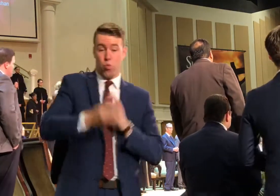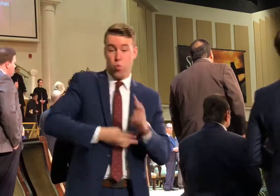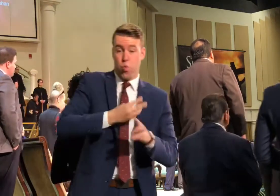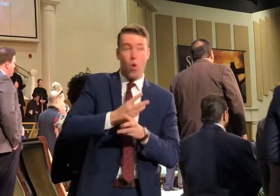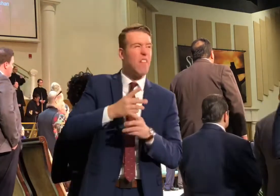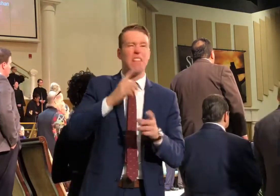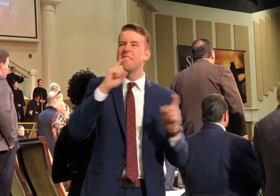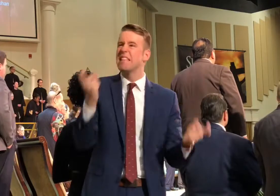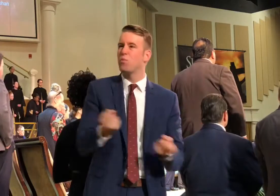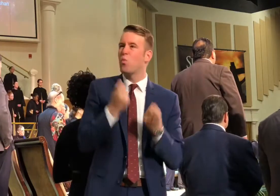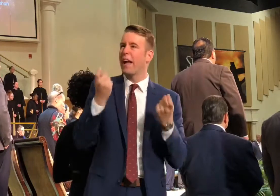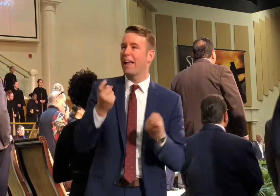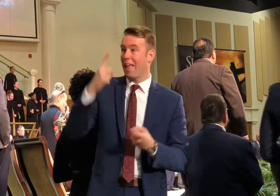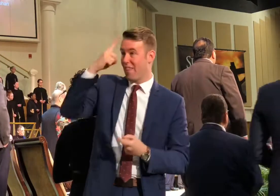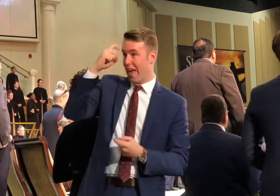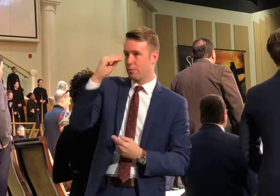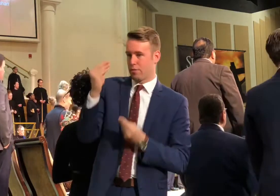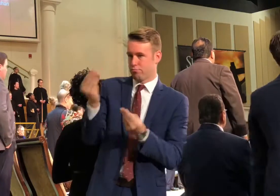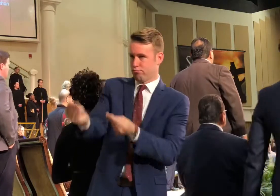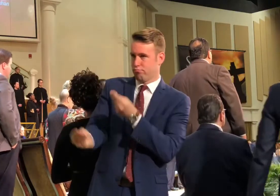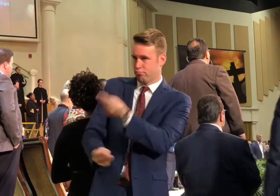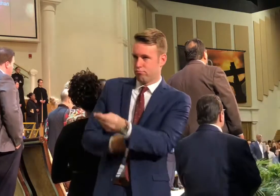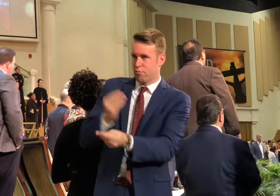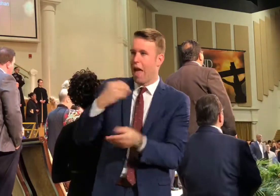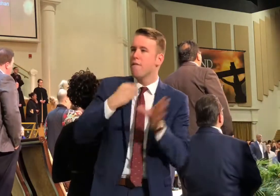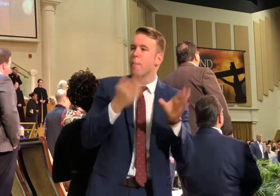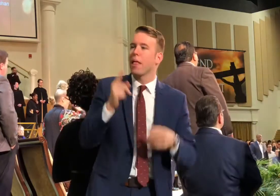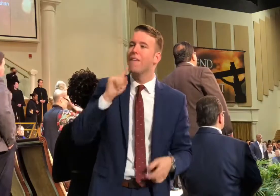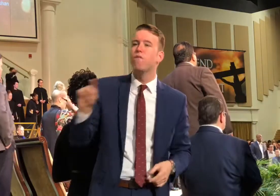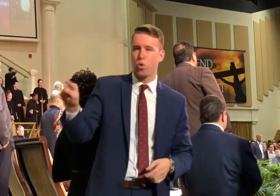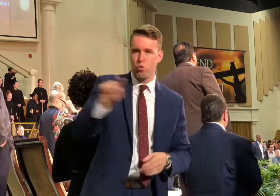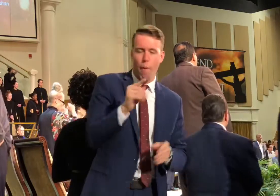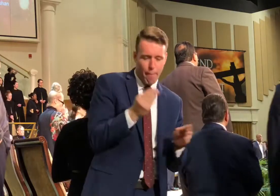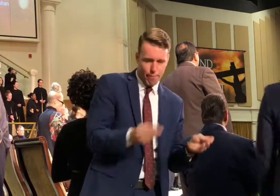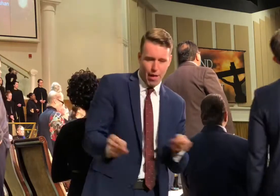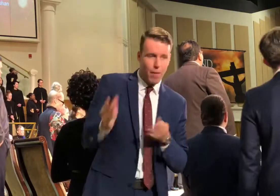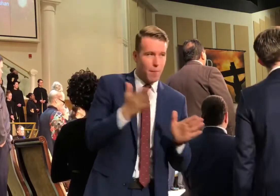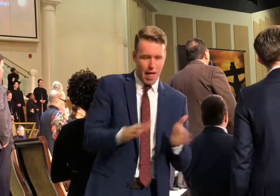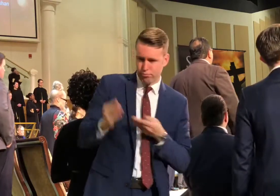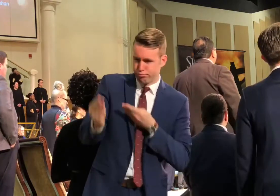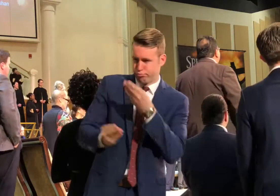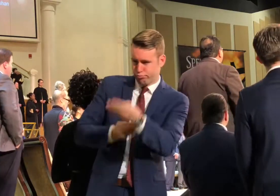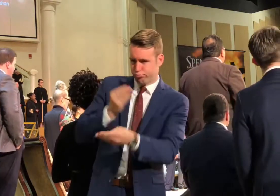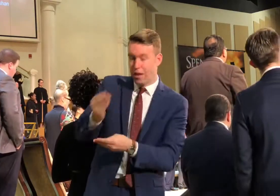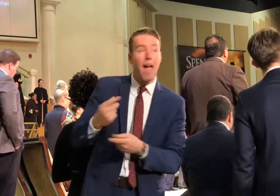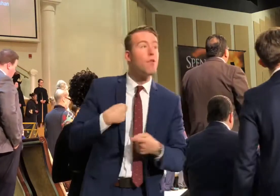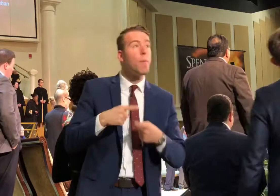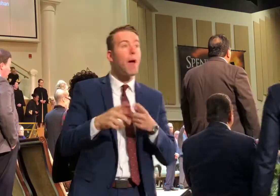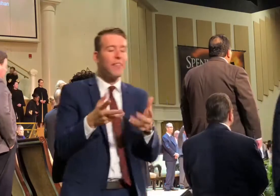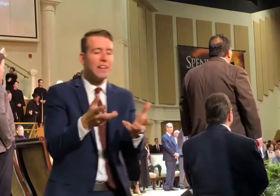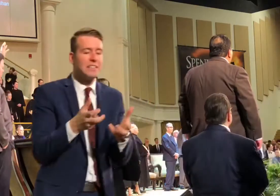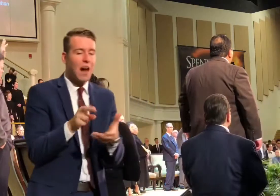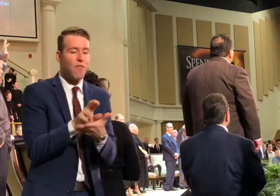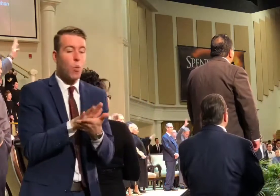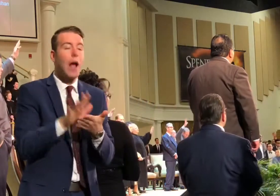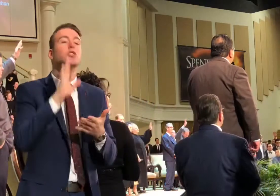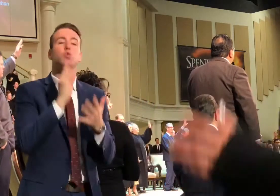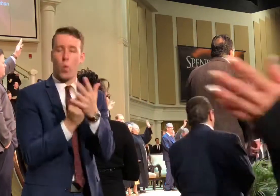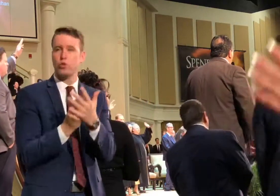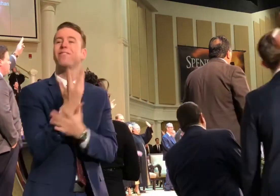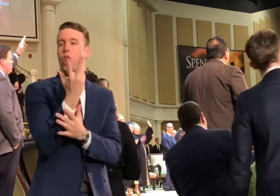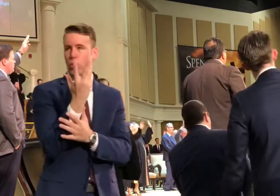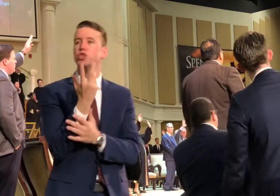wicked that they have plans for us. But the desire of the righteous is going to flourish.